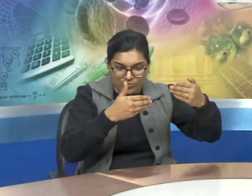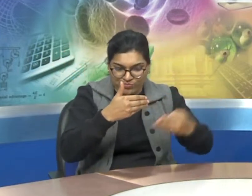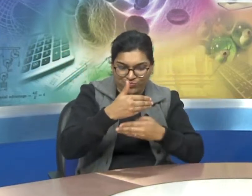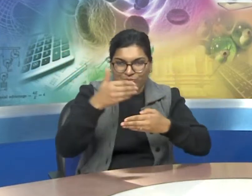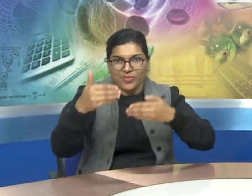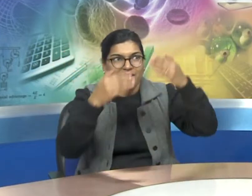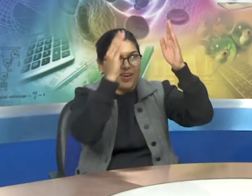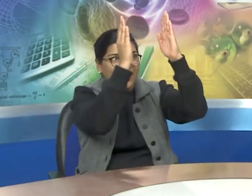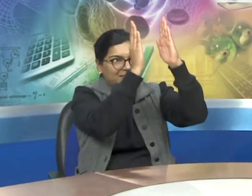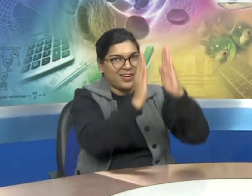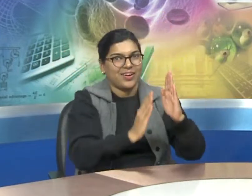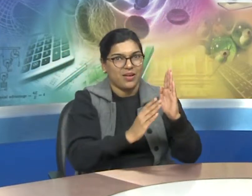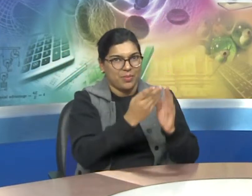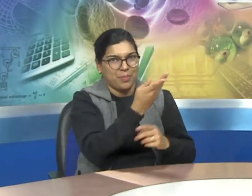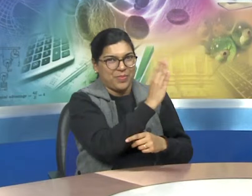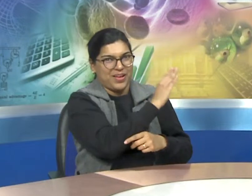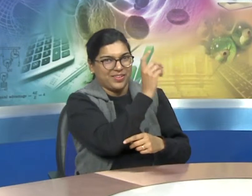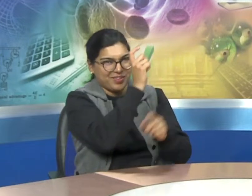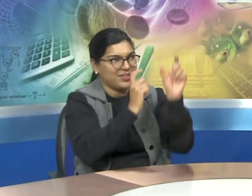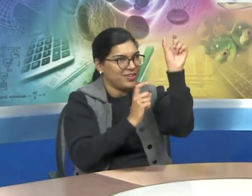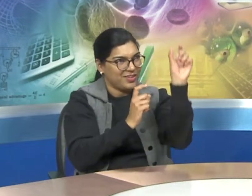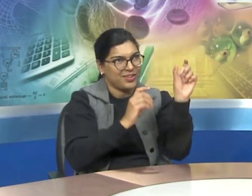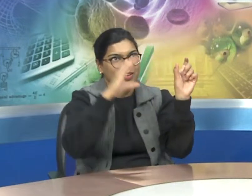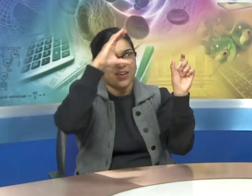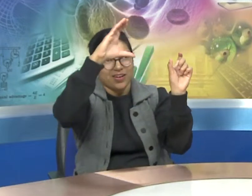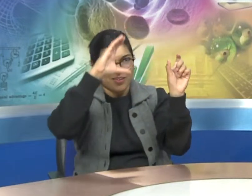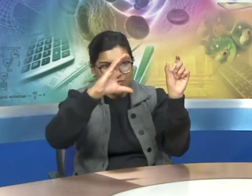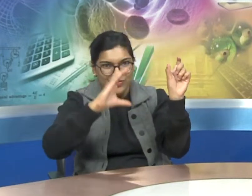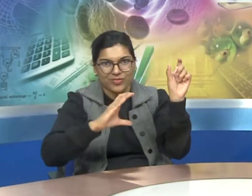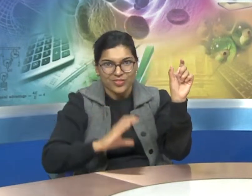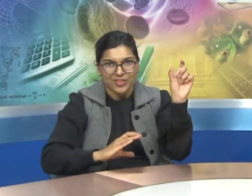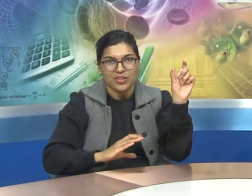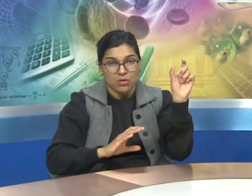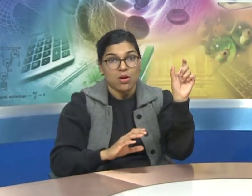are called as slides.